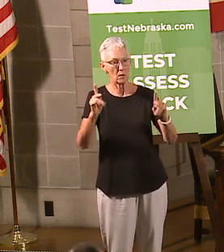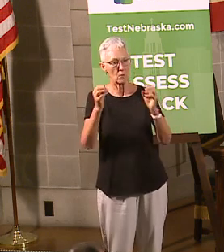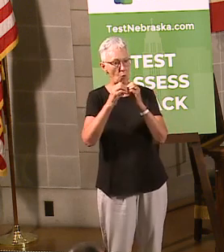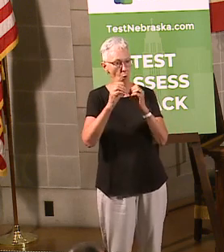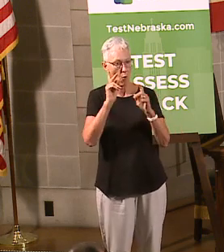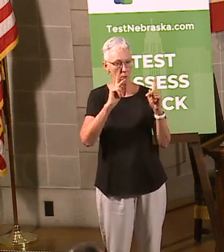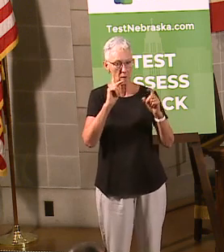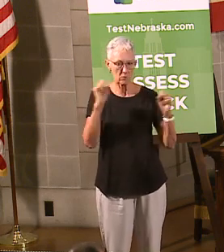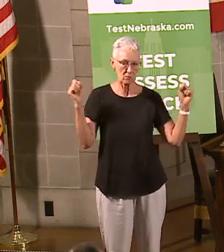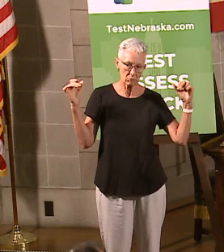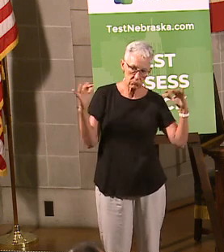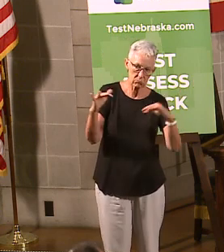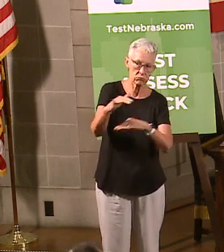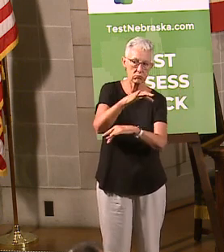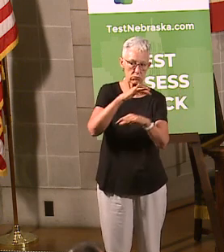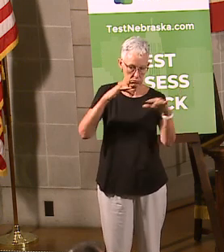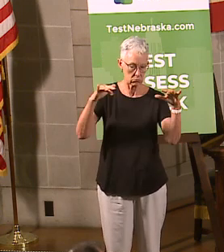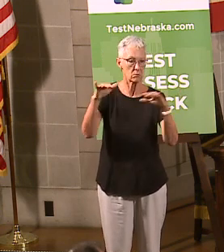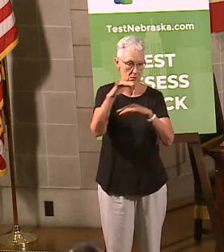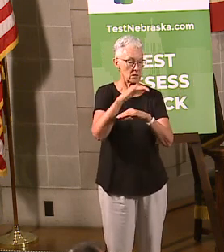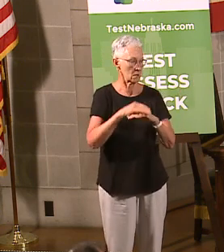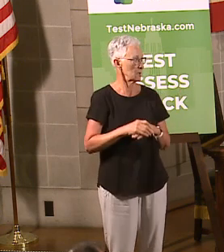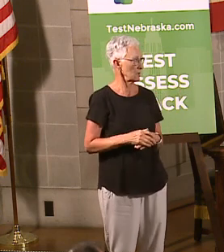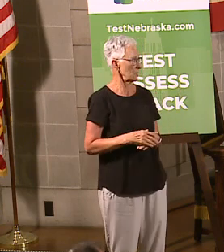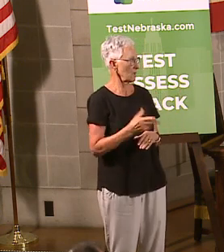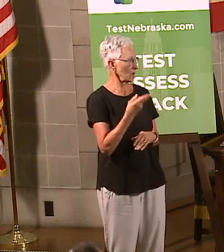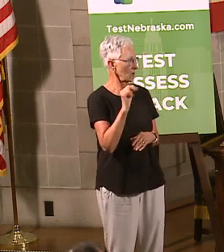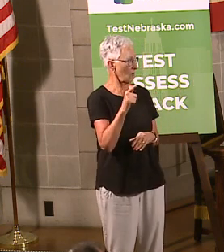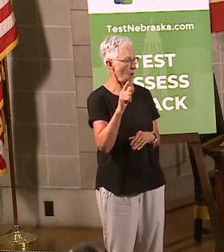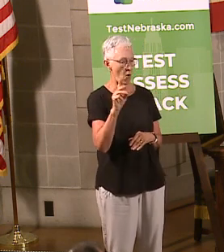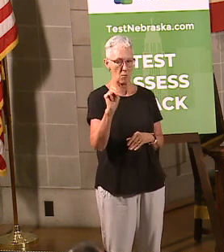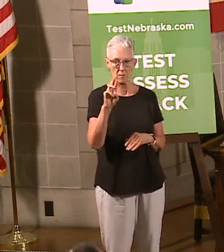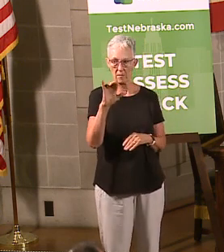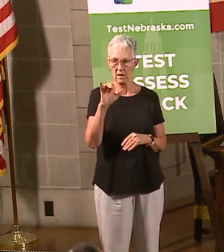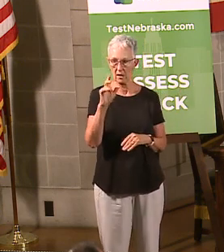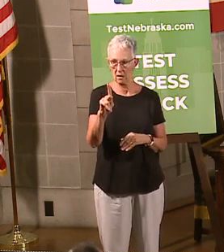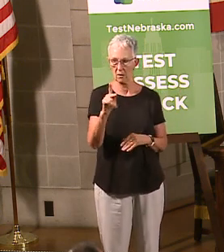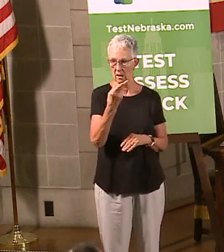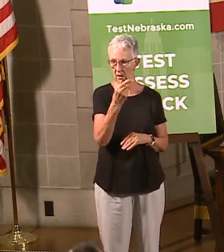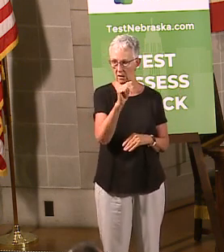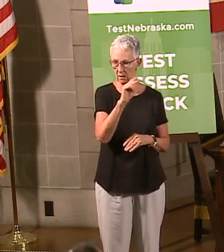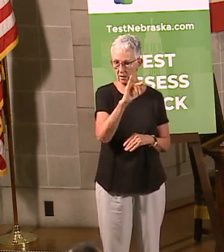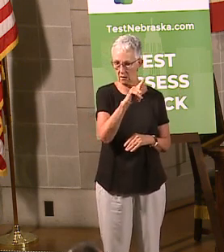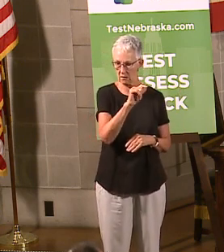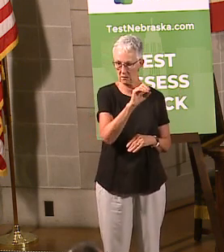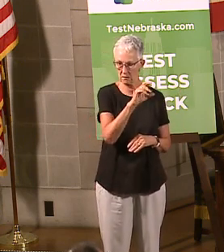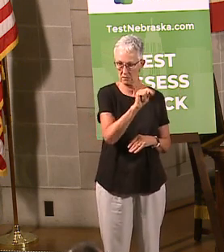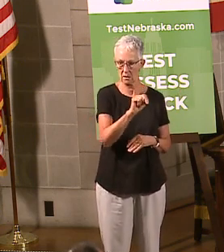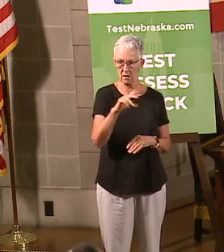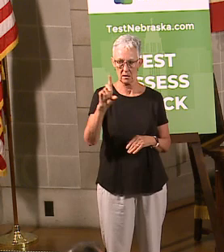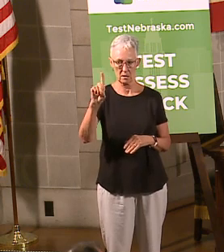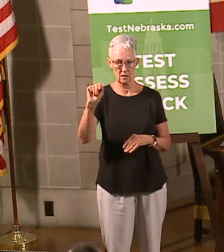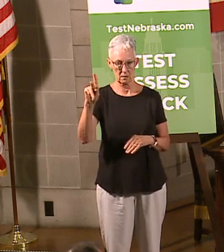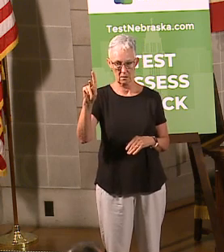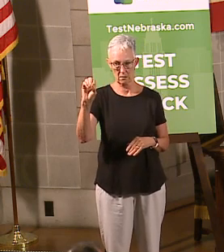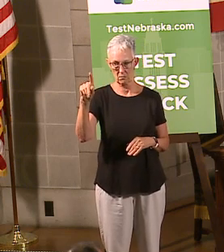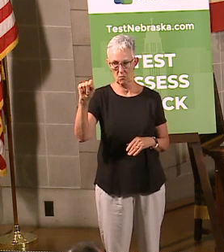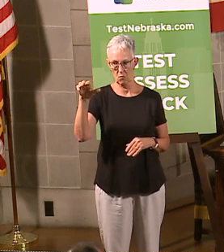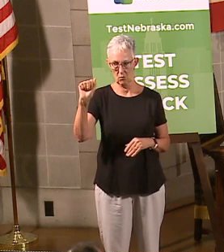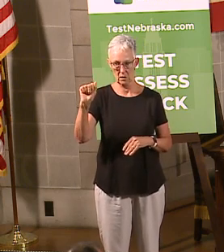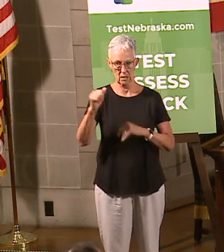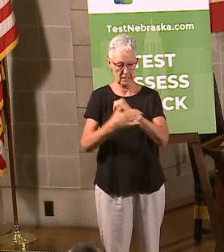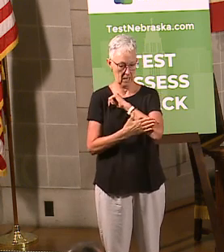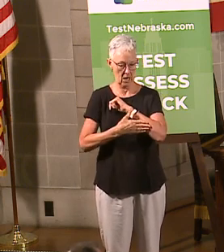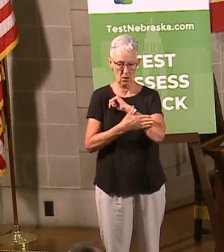into phase 2. So then that's Hall, Merrick, Hamilton, and Dakota County will be in phase 2. So